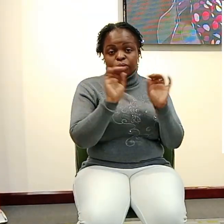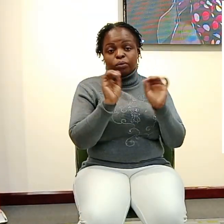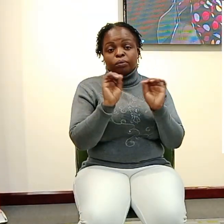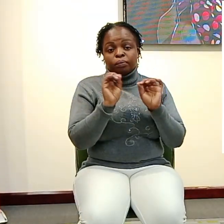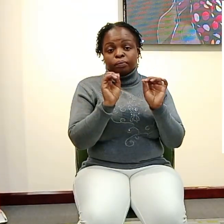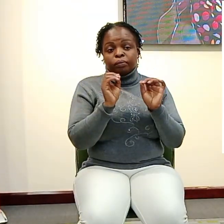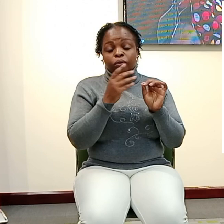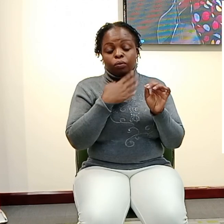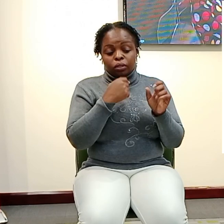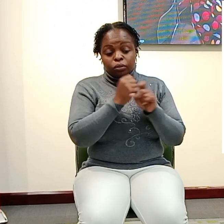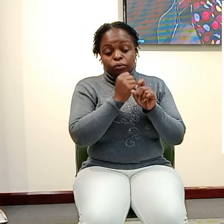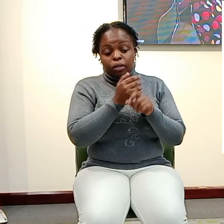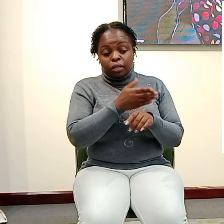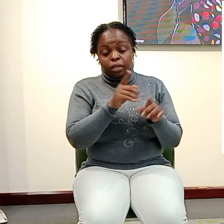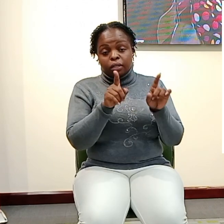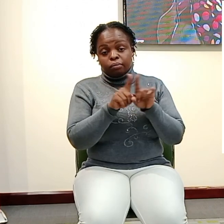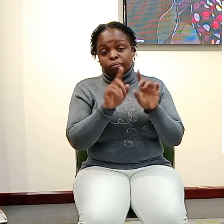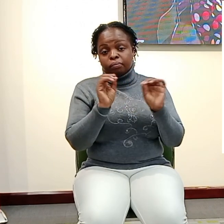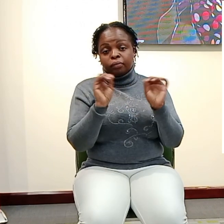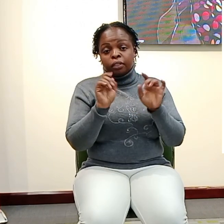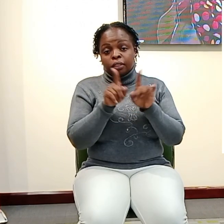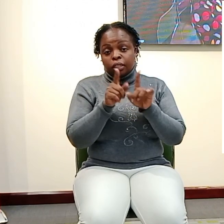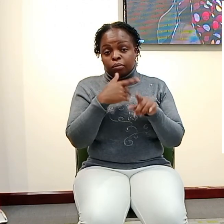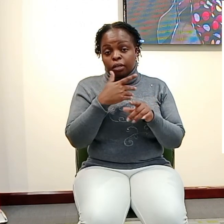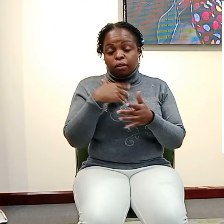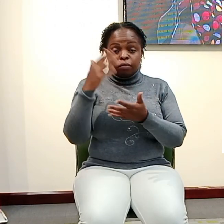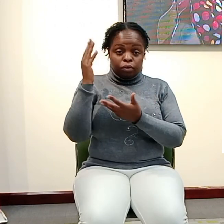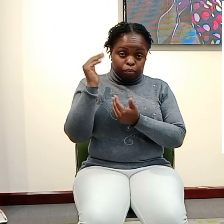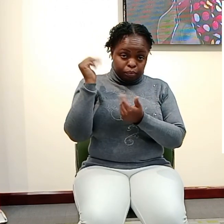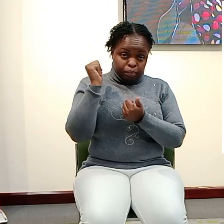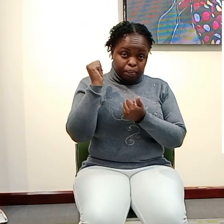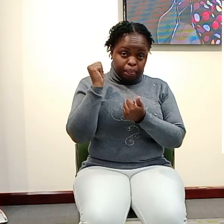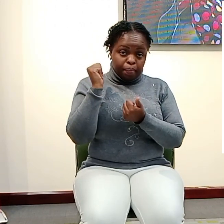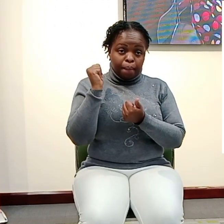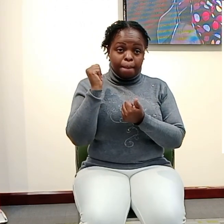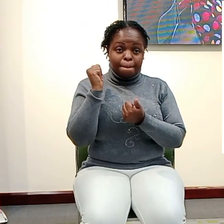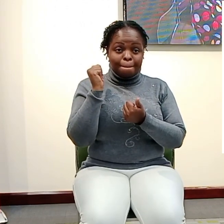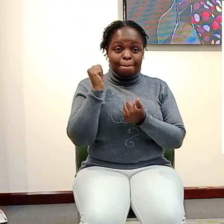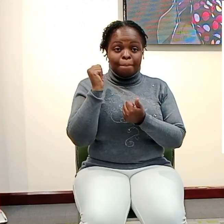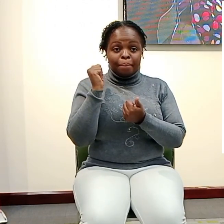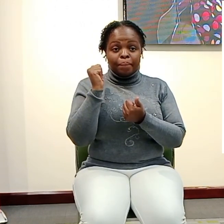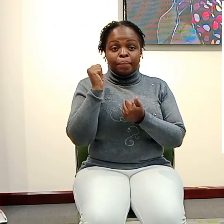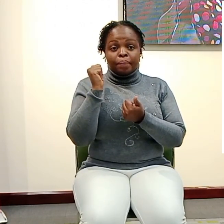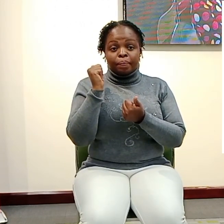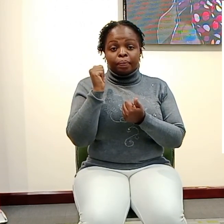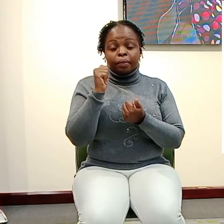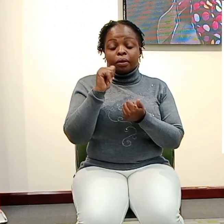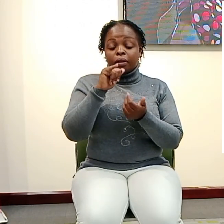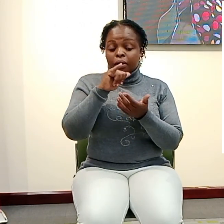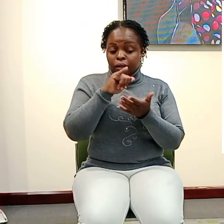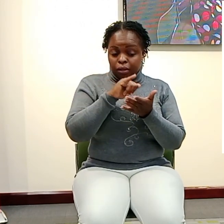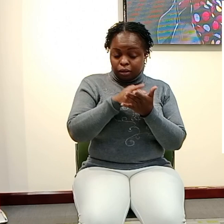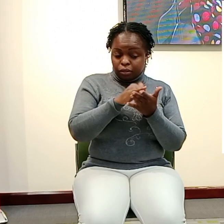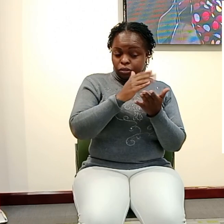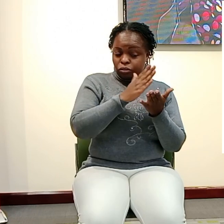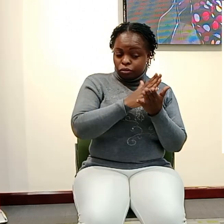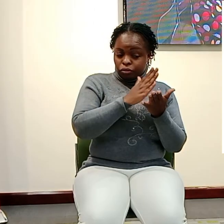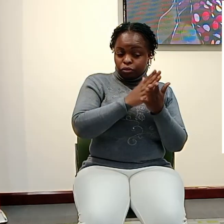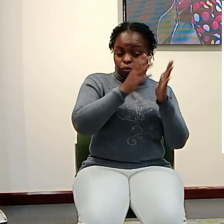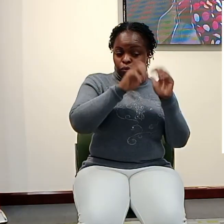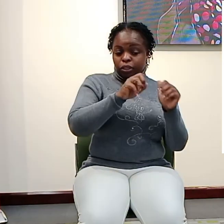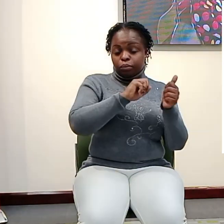work. And we have great hope that this trajectory will